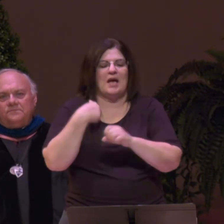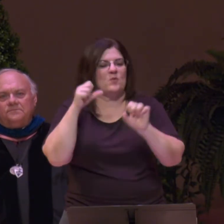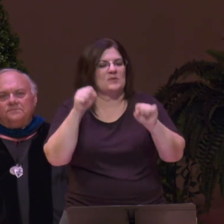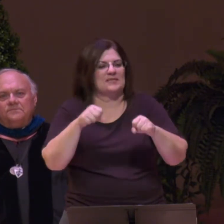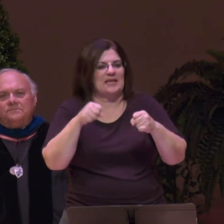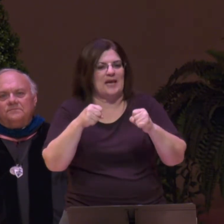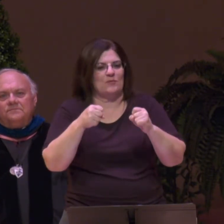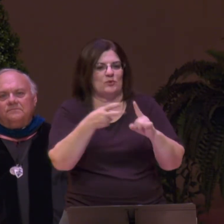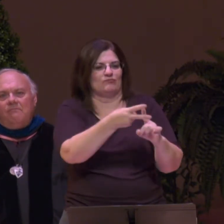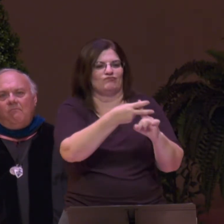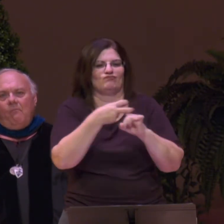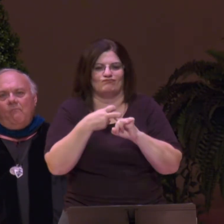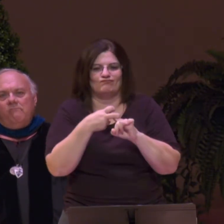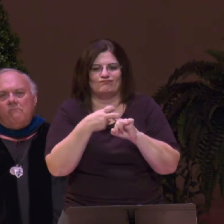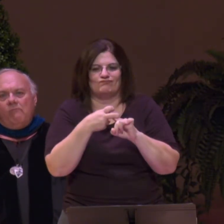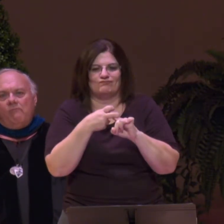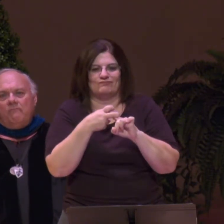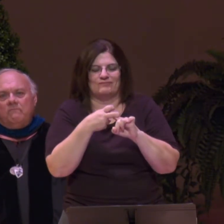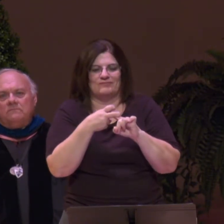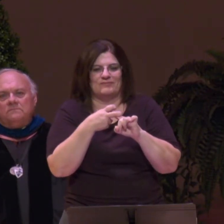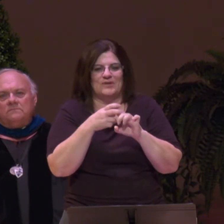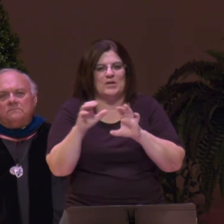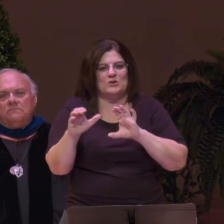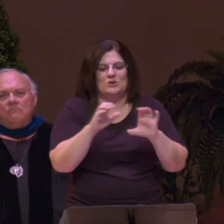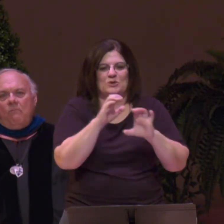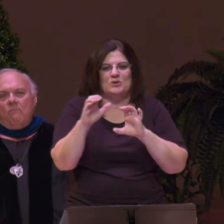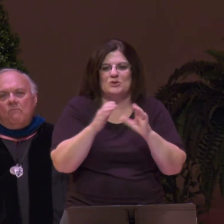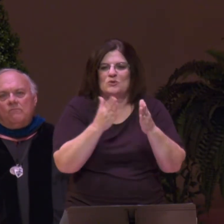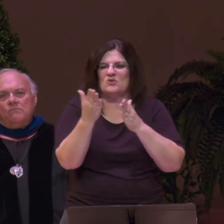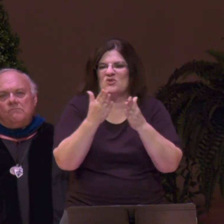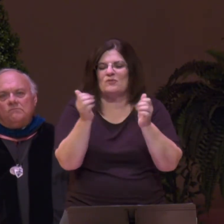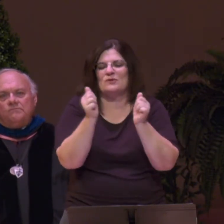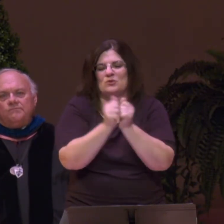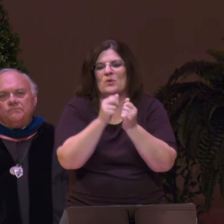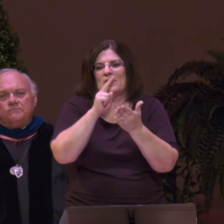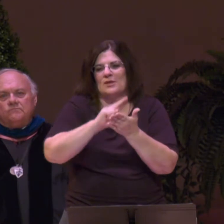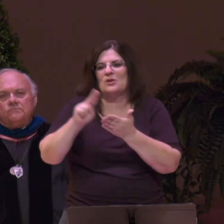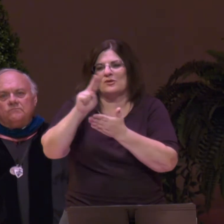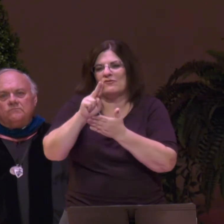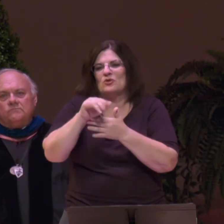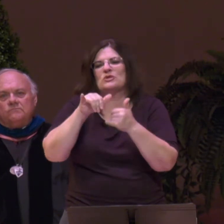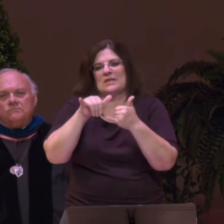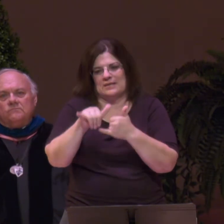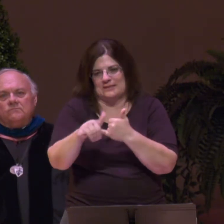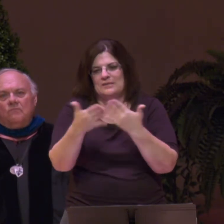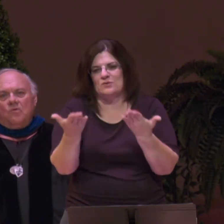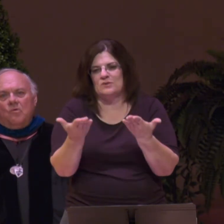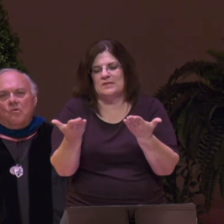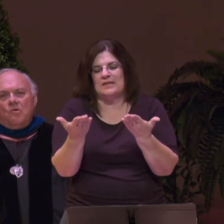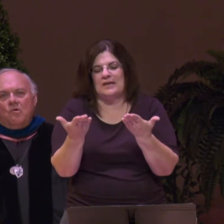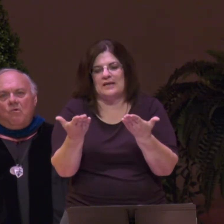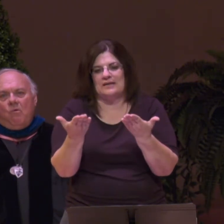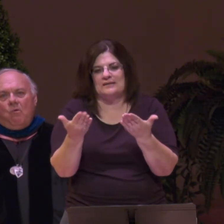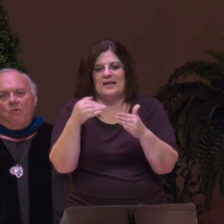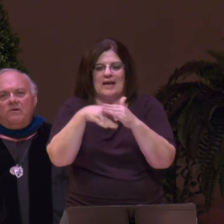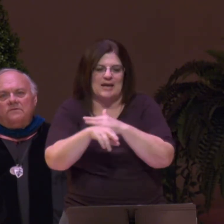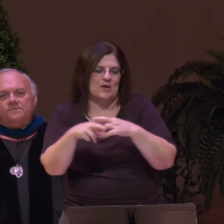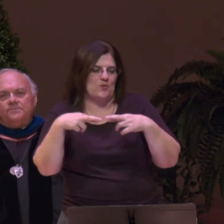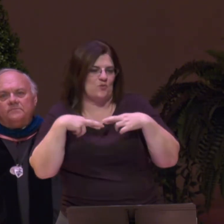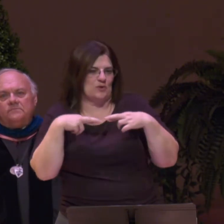board to active duty with the university, and he has served since then, entering retirement